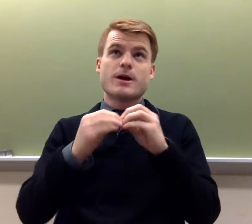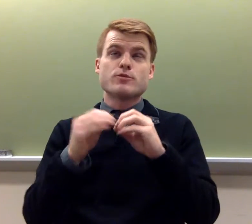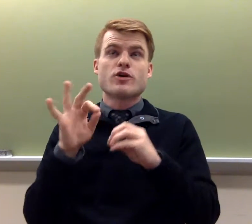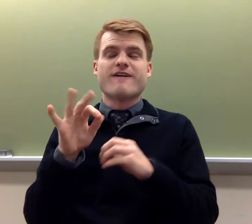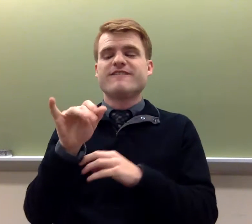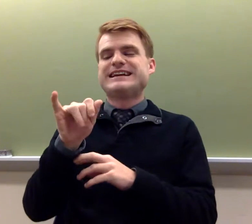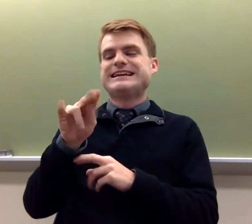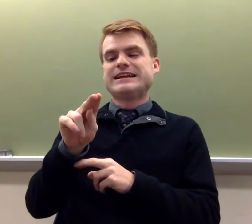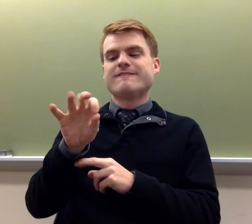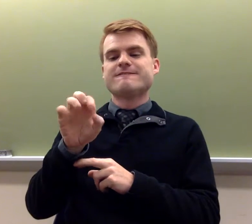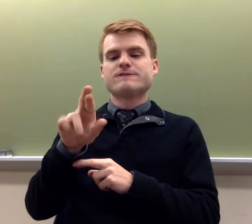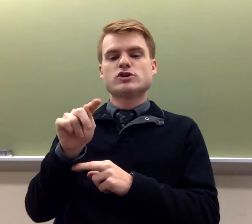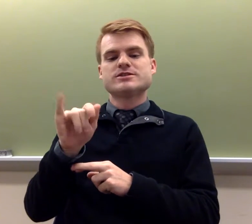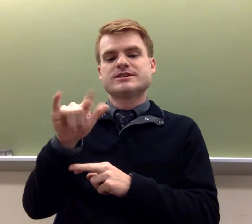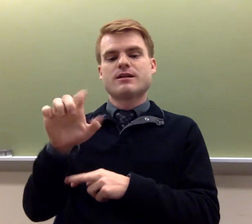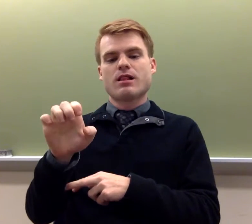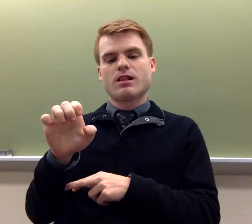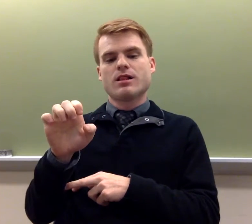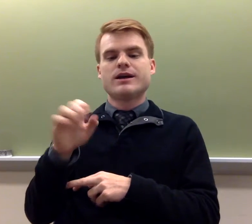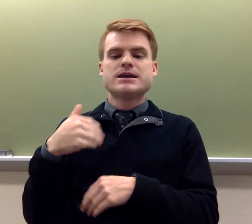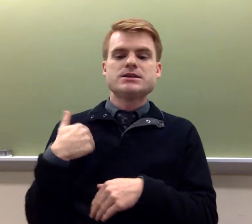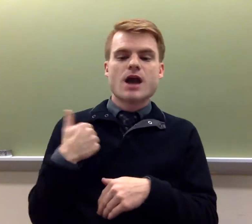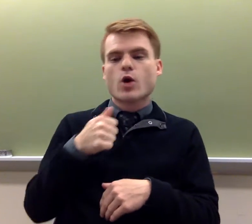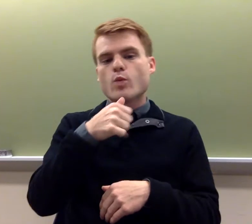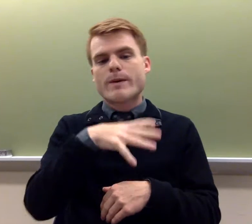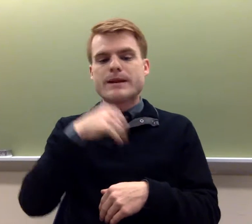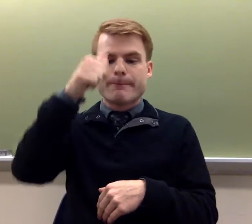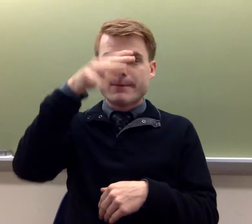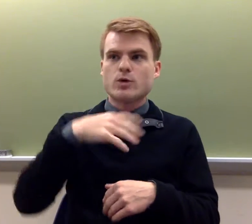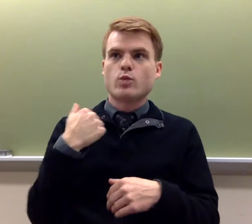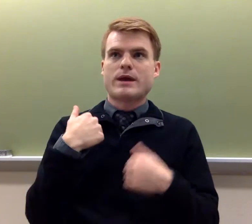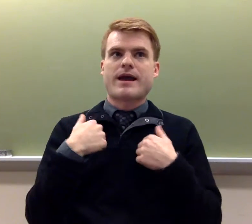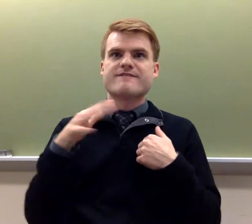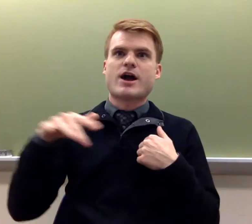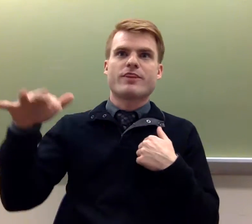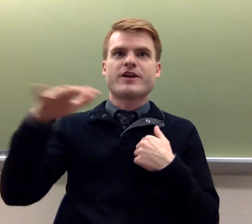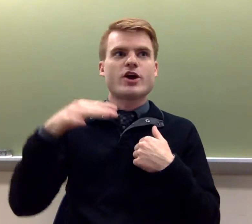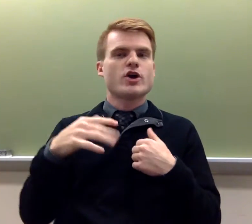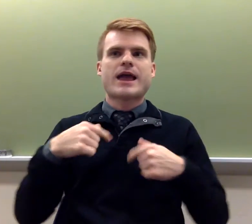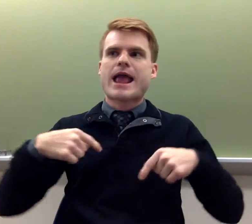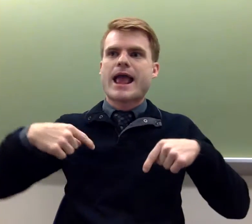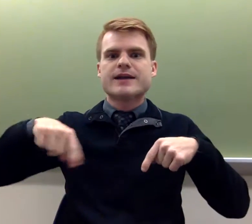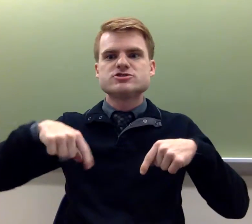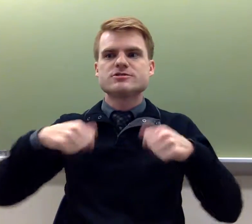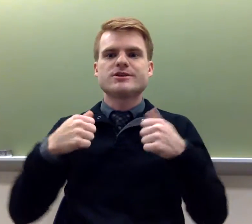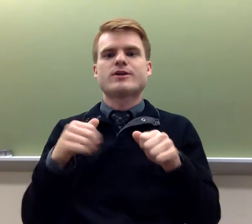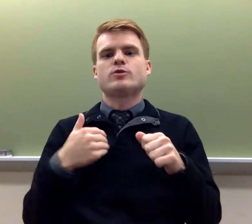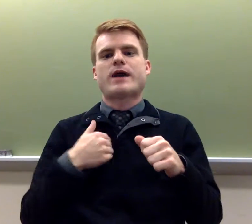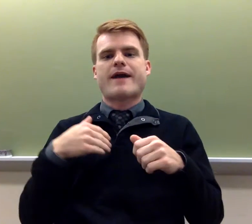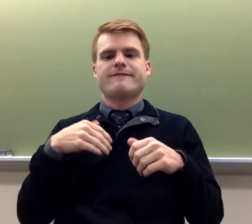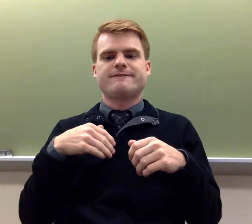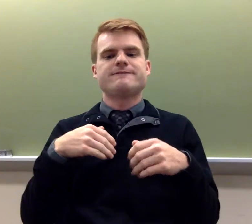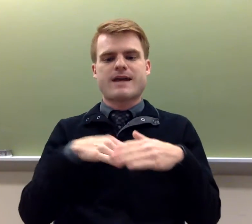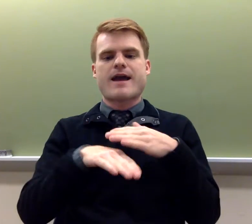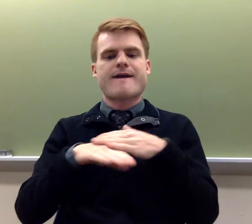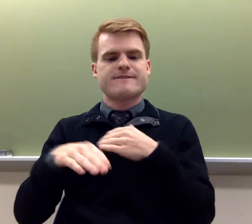infertile young women and men we have out there anxiously trying to have children and having difficulty